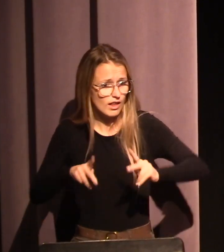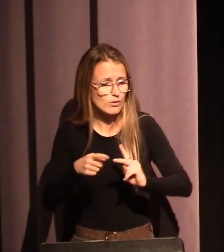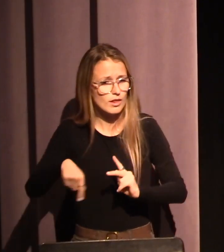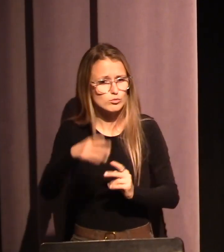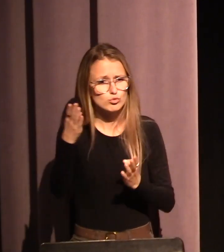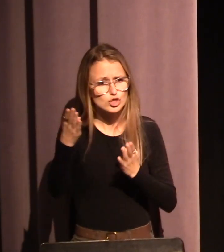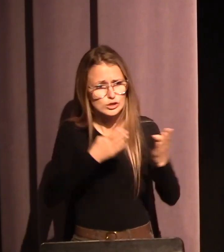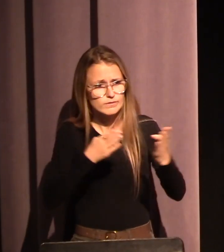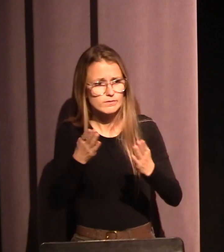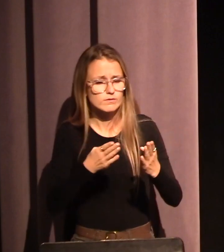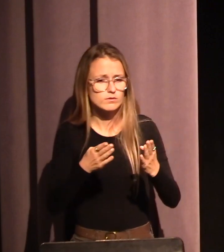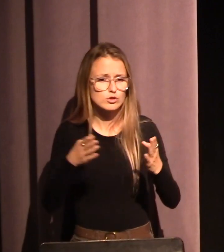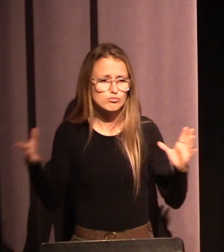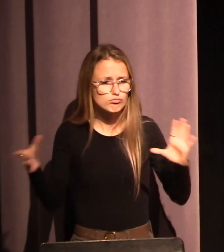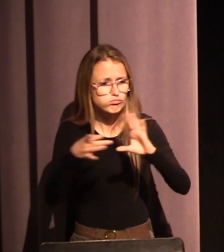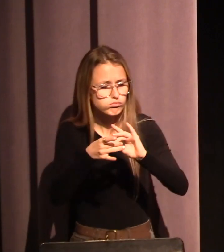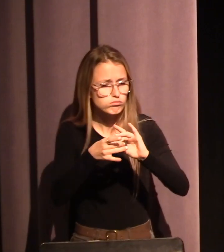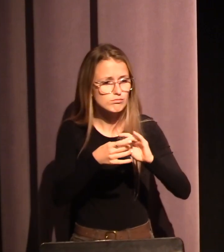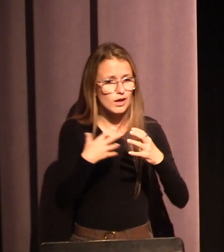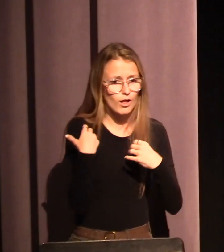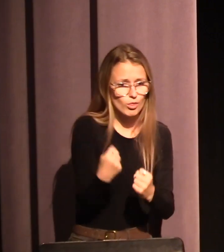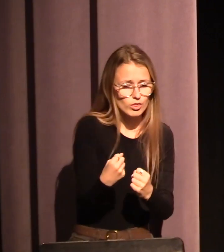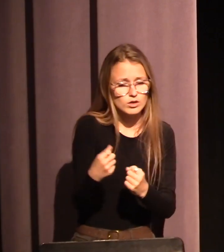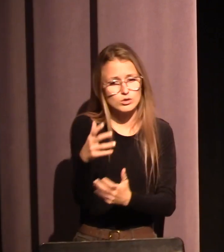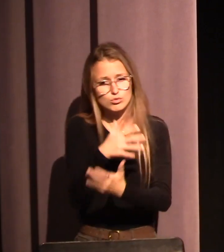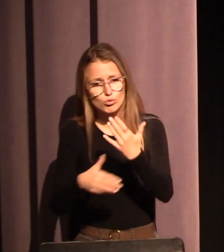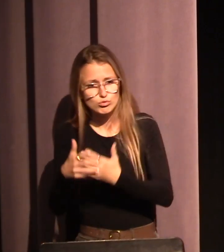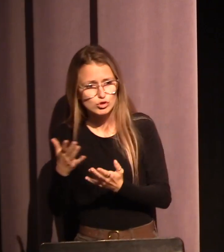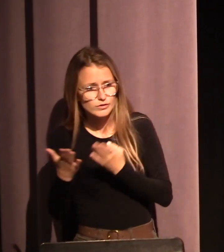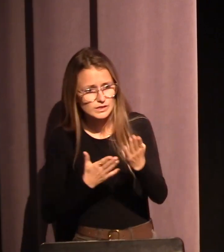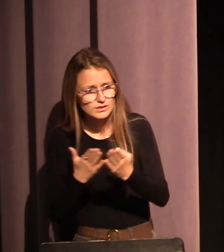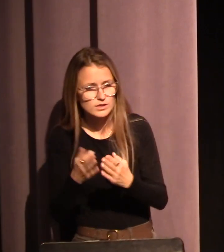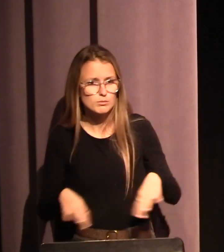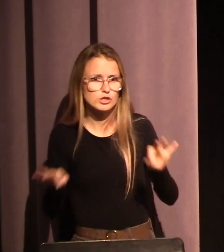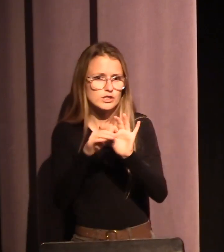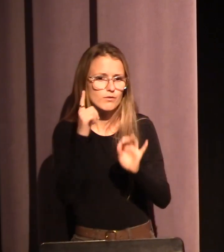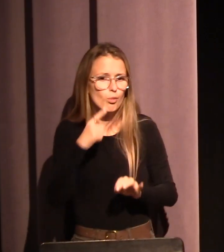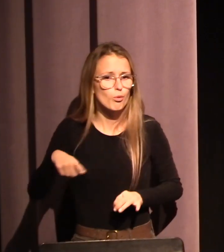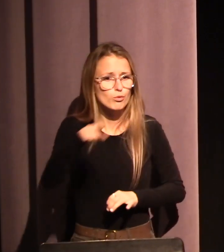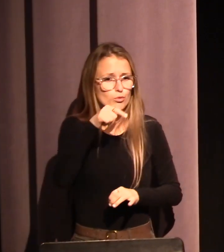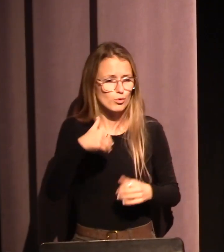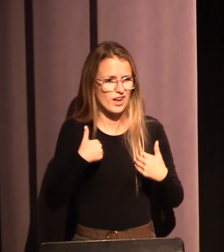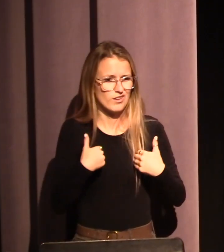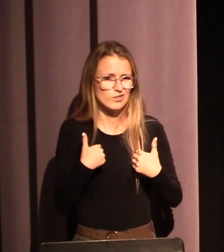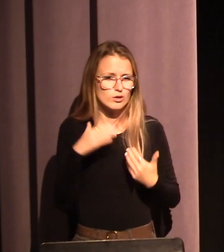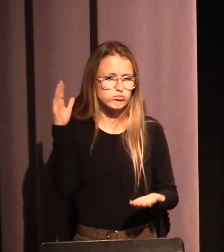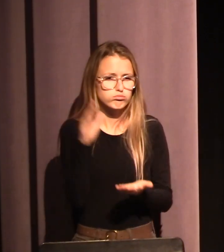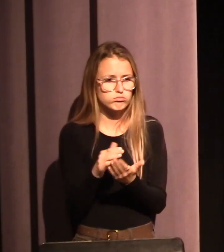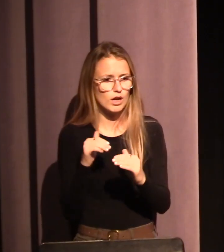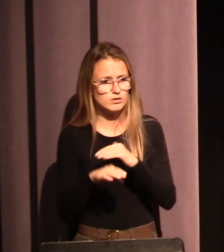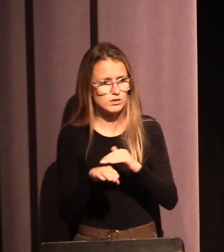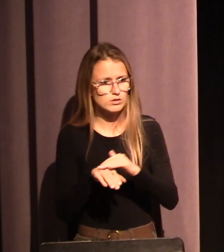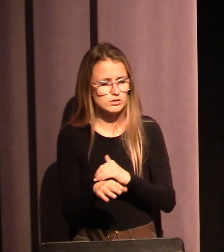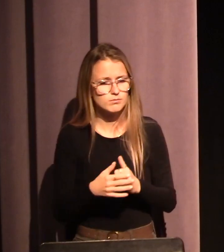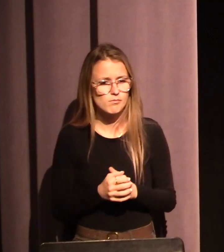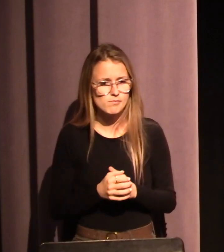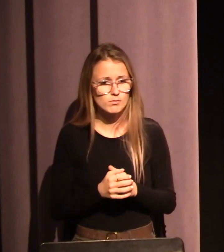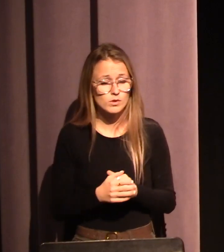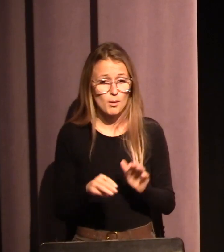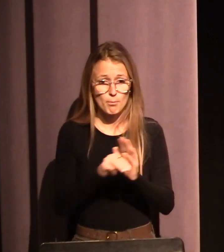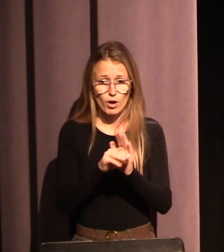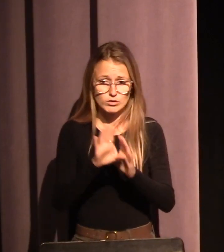crucial links between health and social services, especially for those who have less access. From a model established